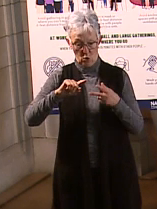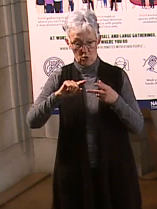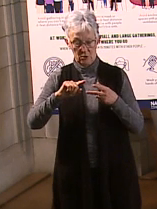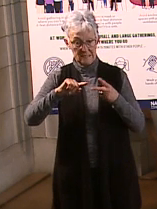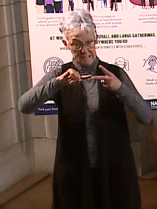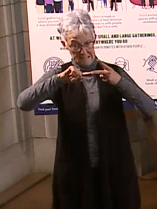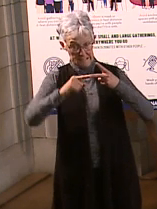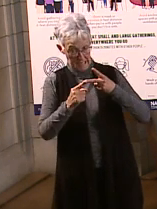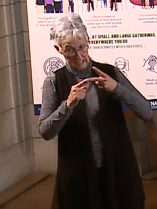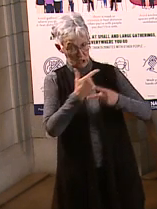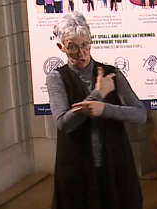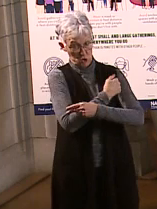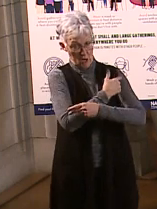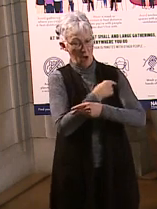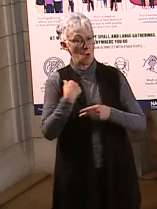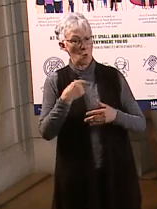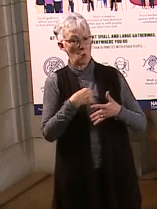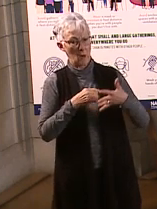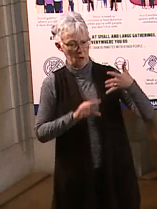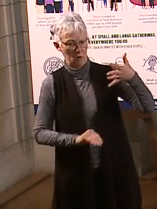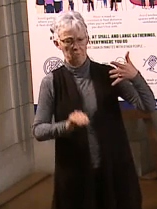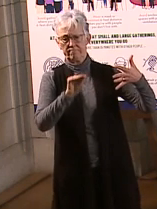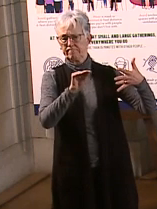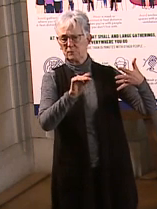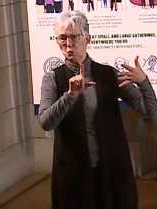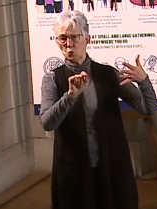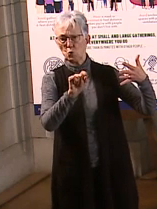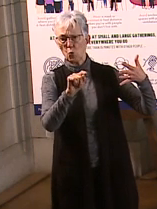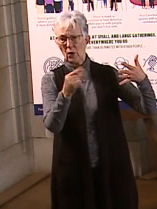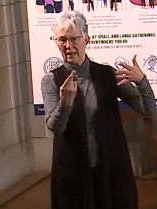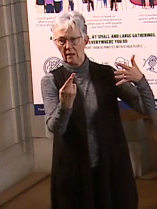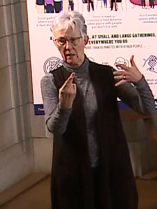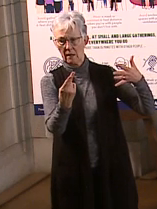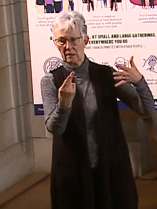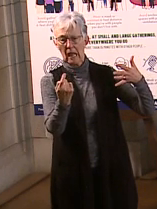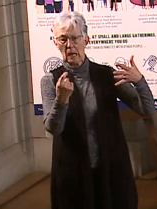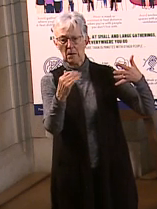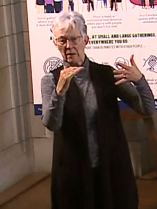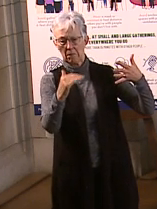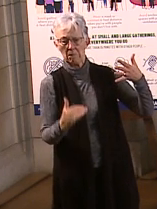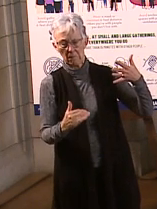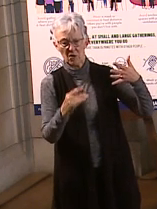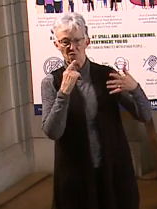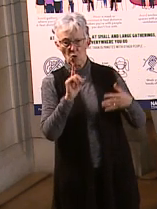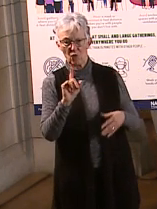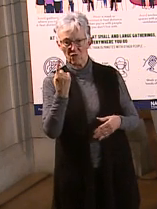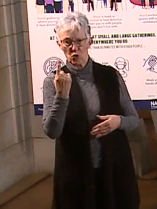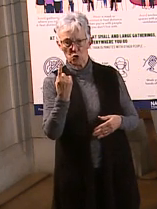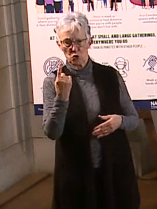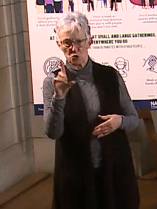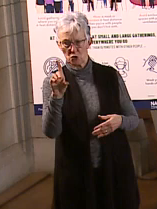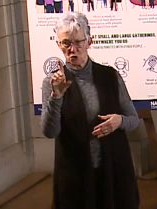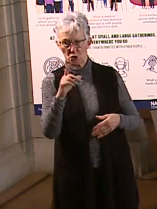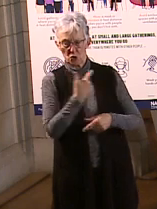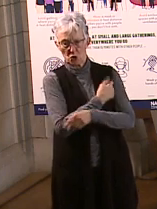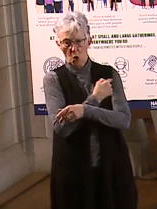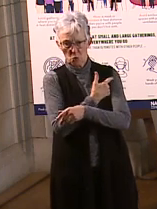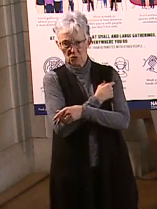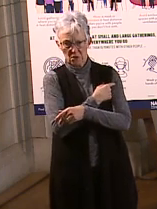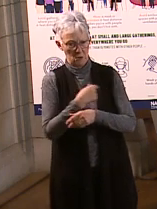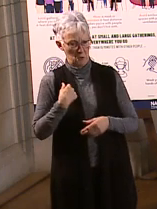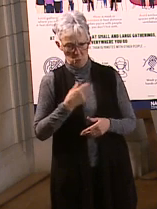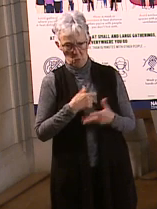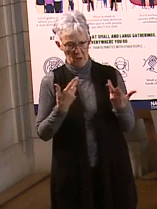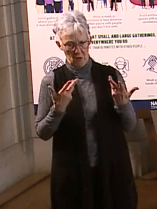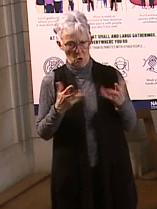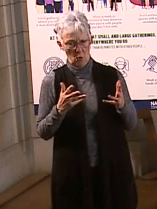number 20 and a little bit down the list for first doses, but we were like at 87, we're over 87% of our first doses